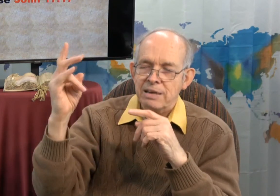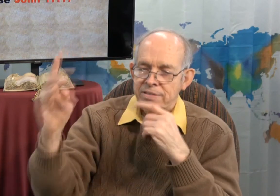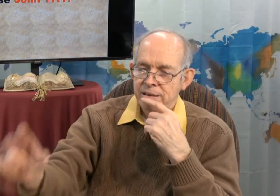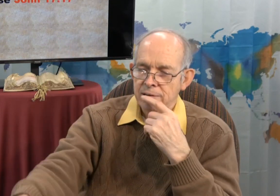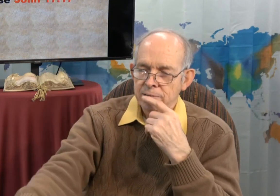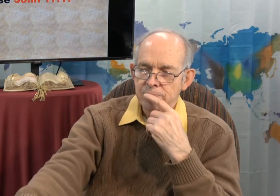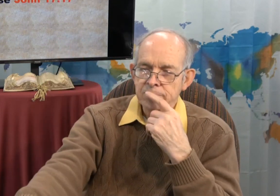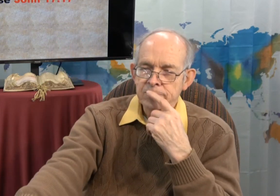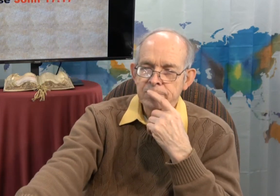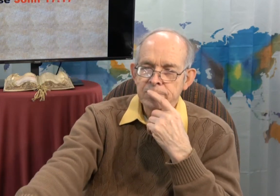John 17:17.